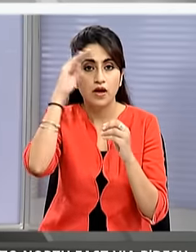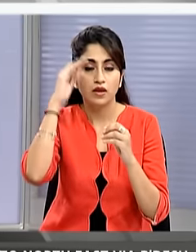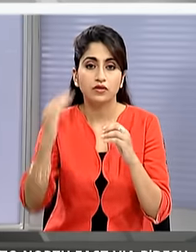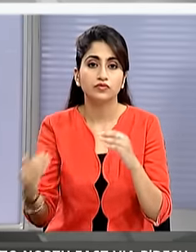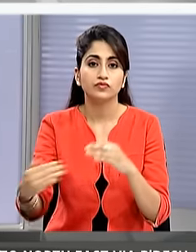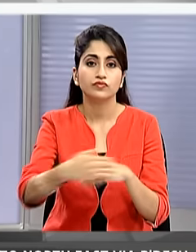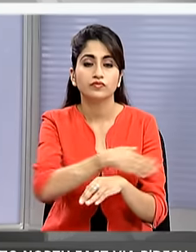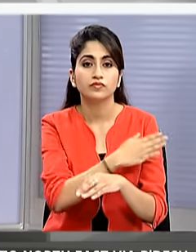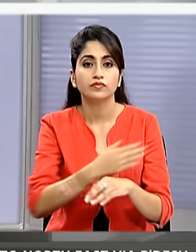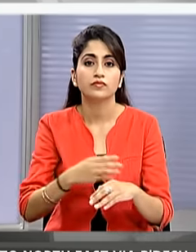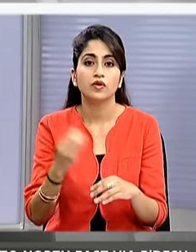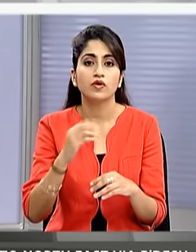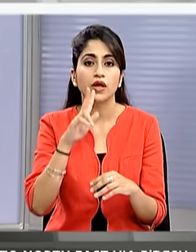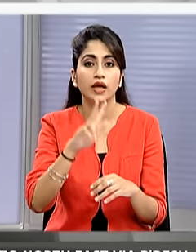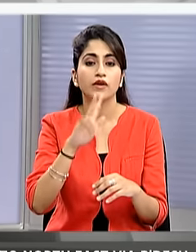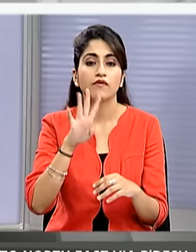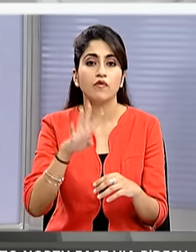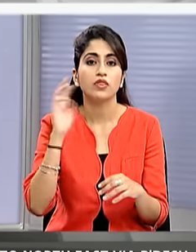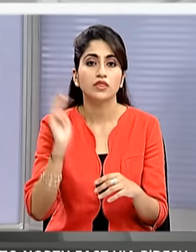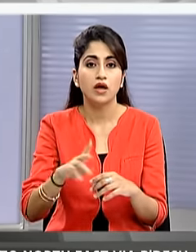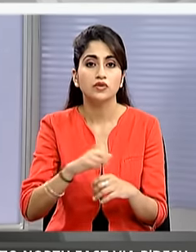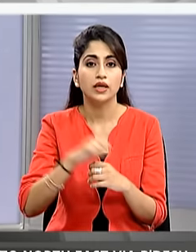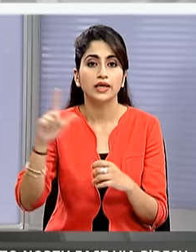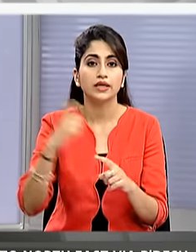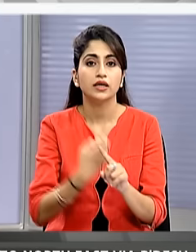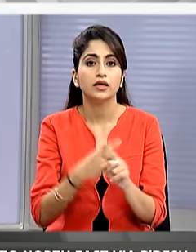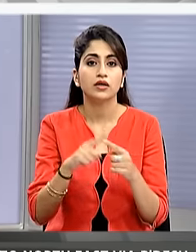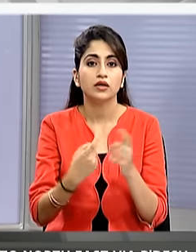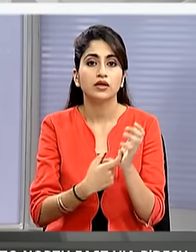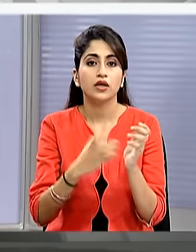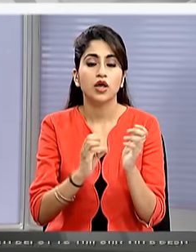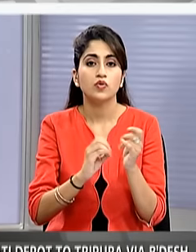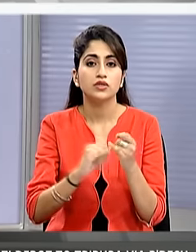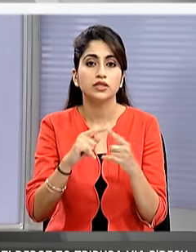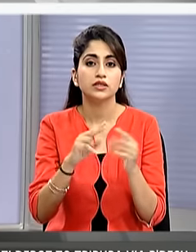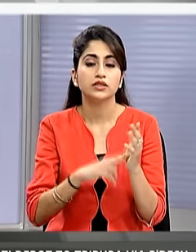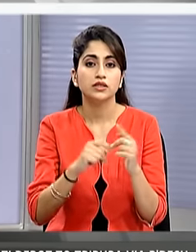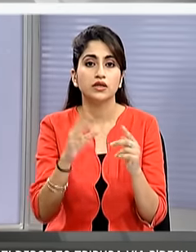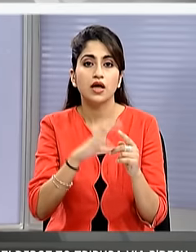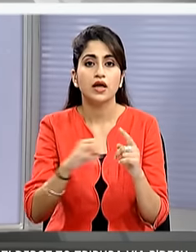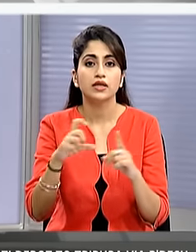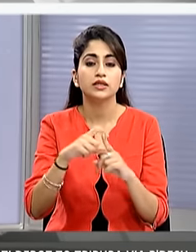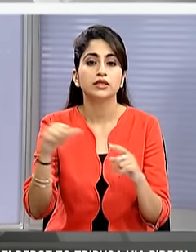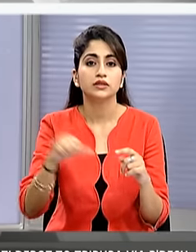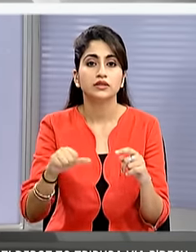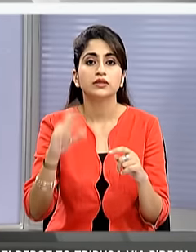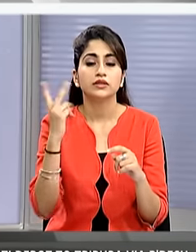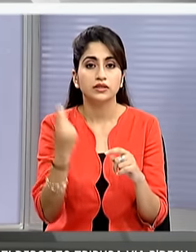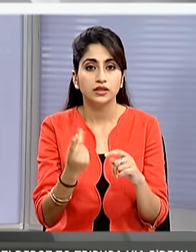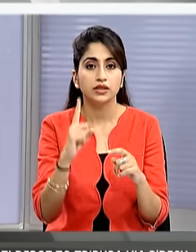via Bangladesh. It will carry 84,000 litres of kerosene and diesel. The second consignment of